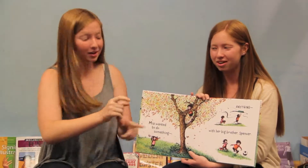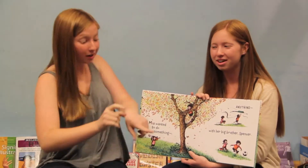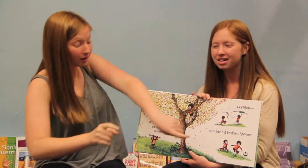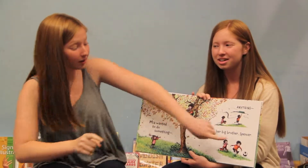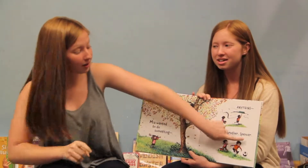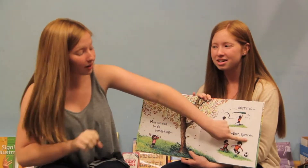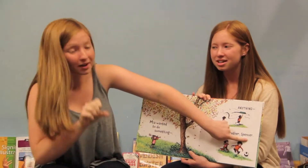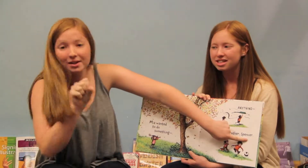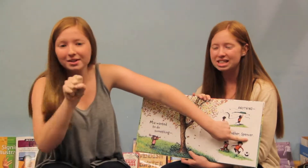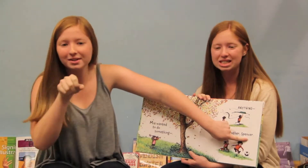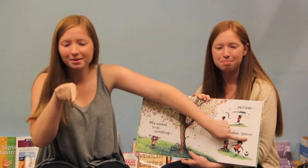Spencer